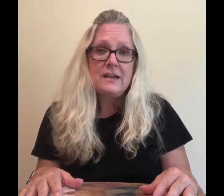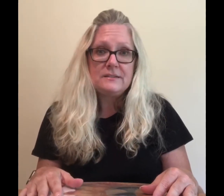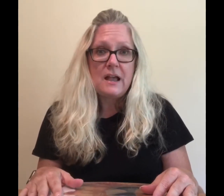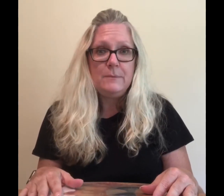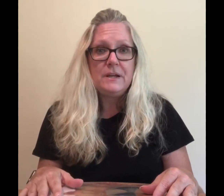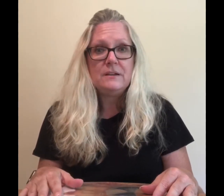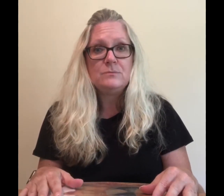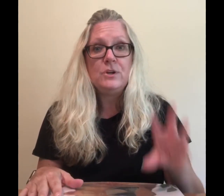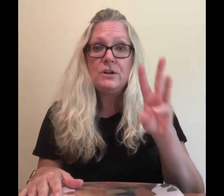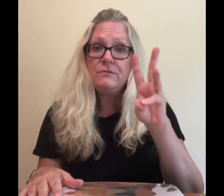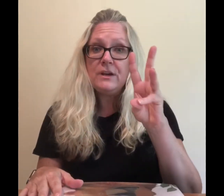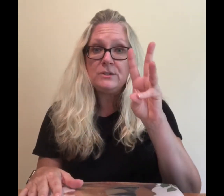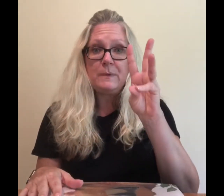sign, because we could fingerspell it,